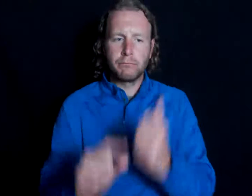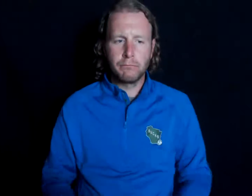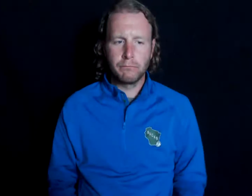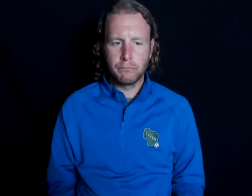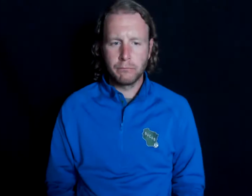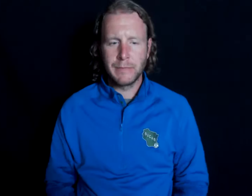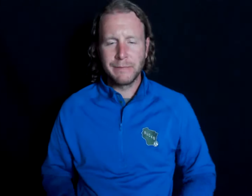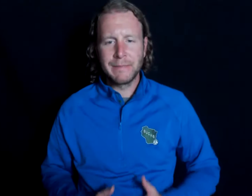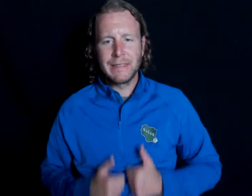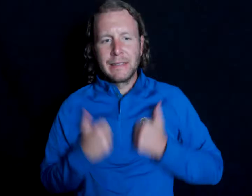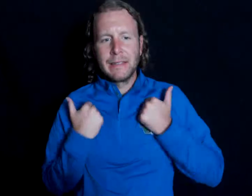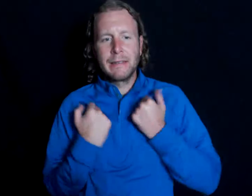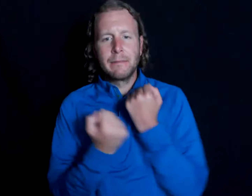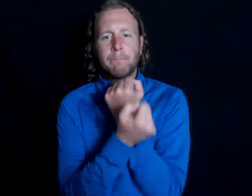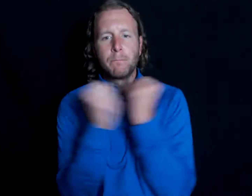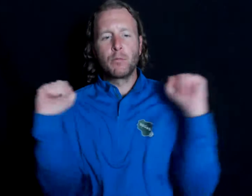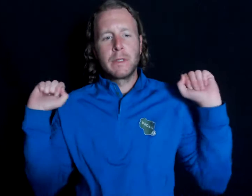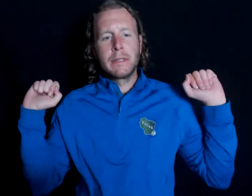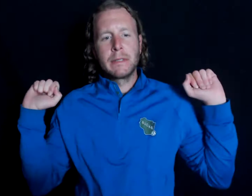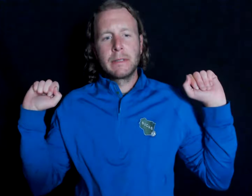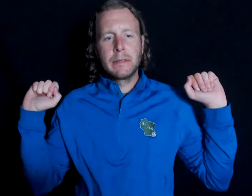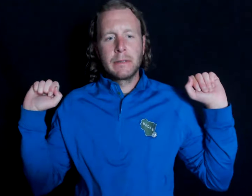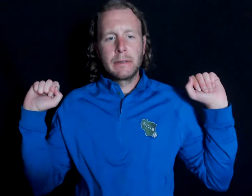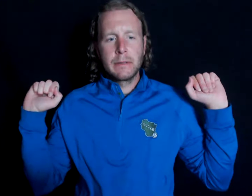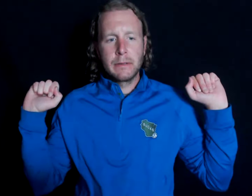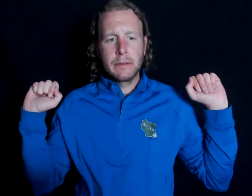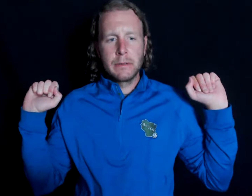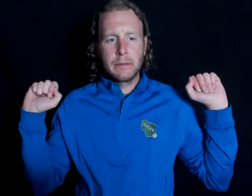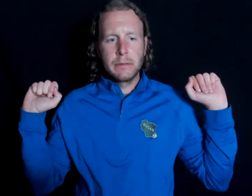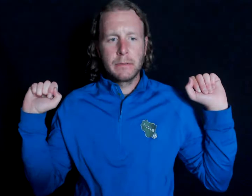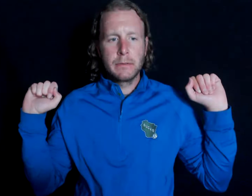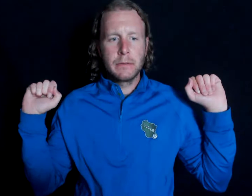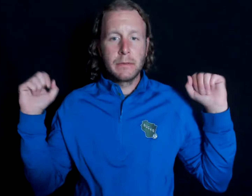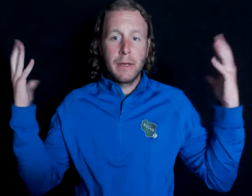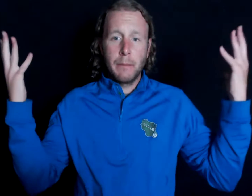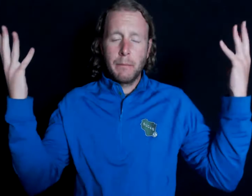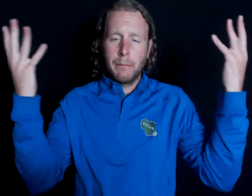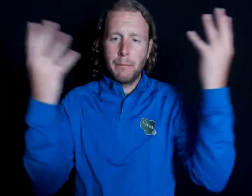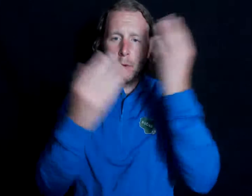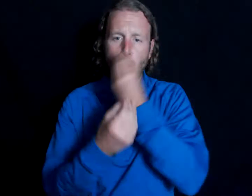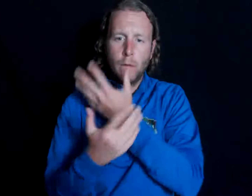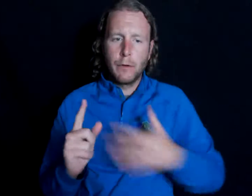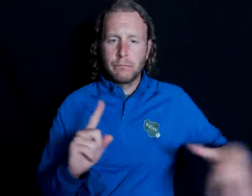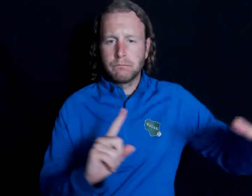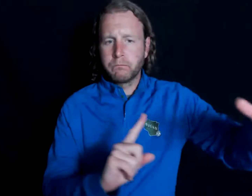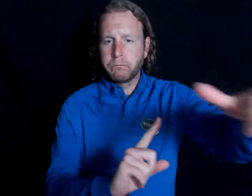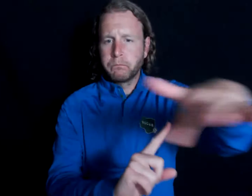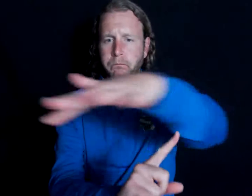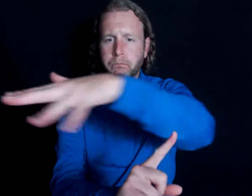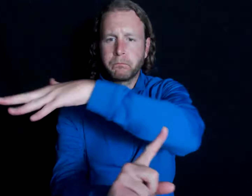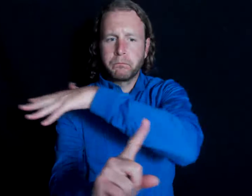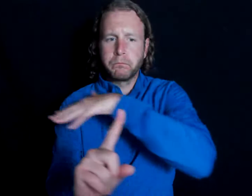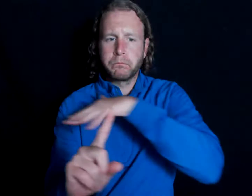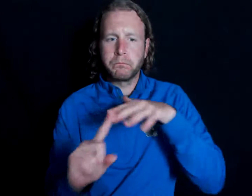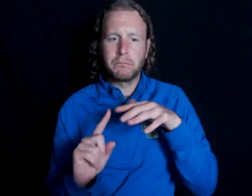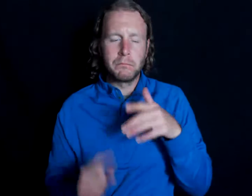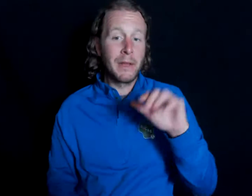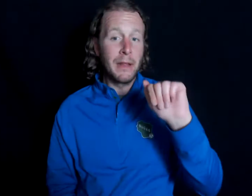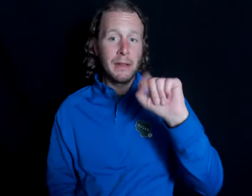Live free, beauty surrounds you. Acts, smell ready. The